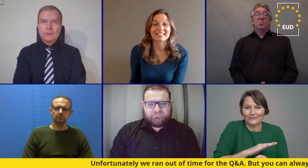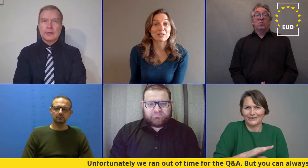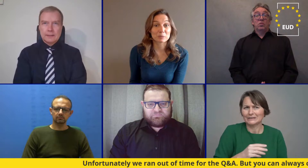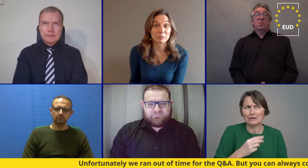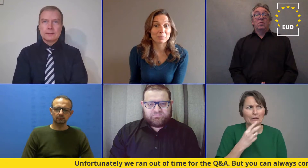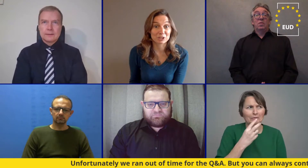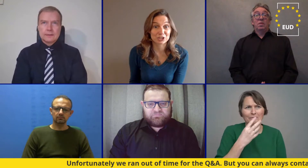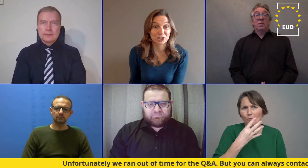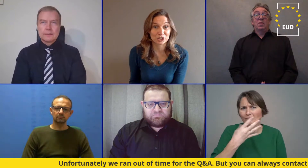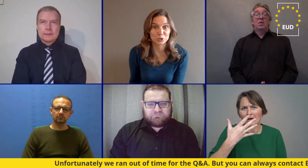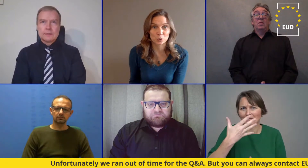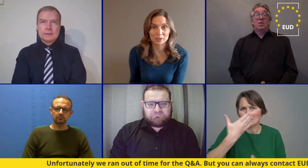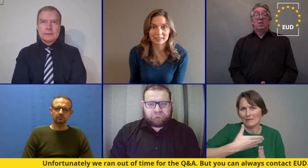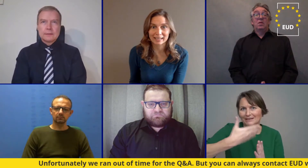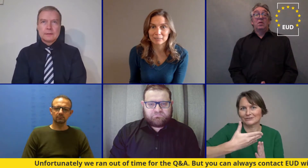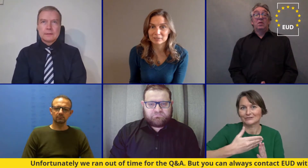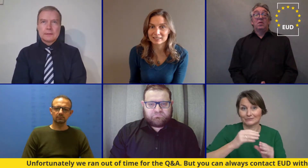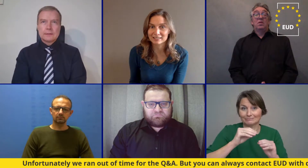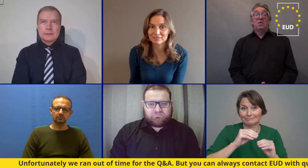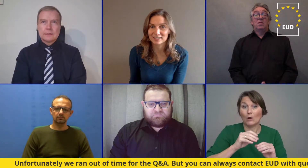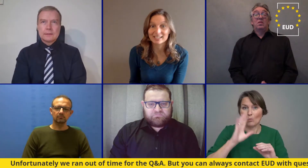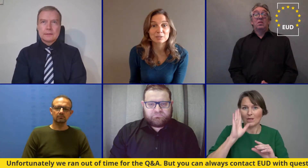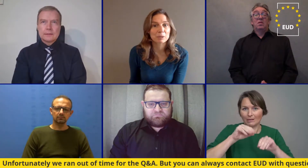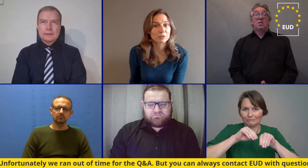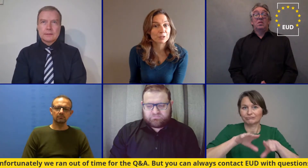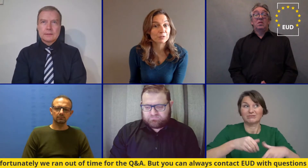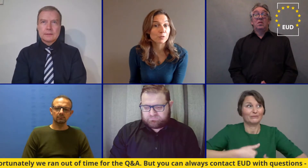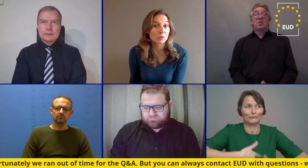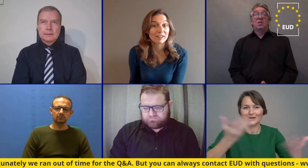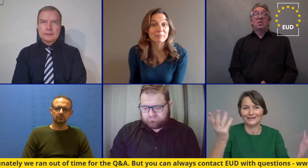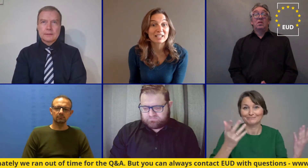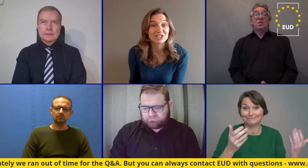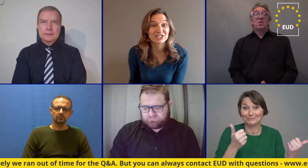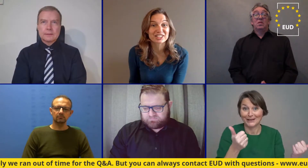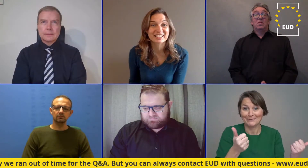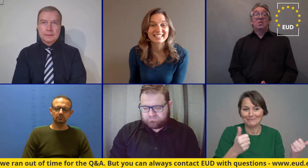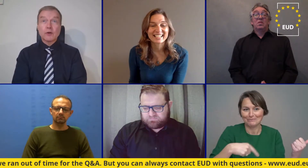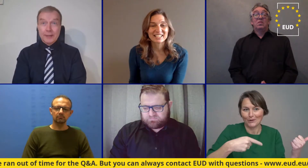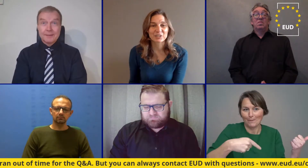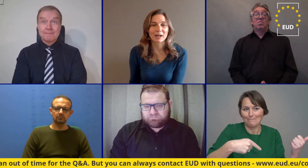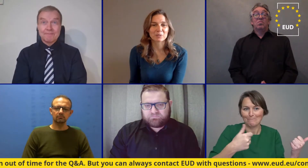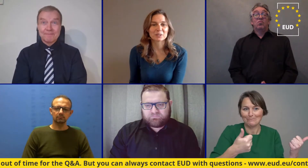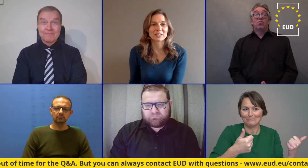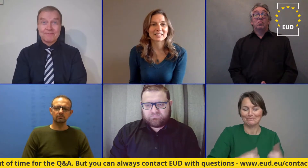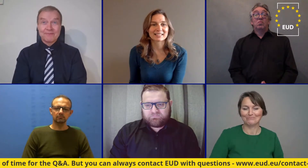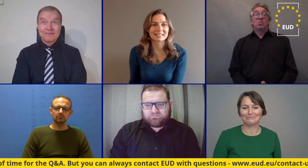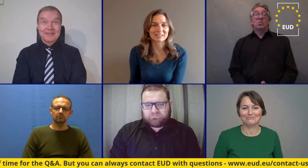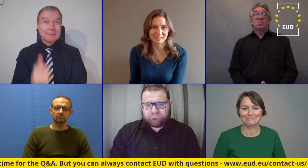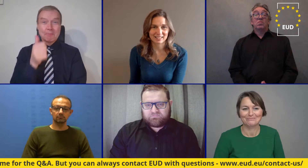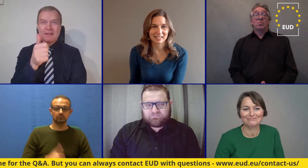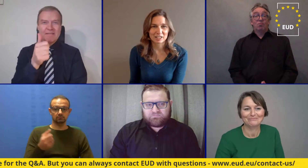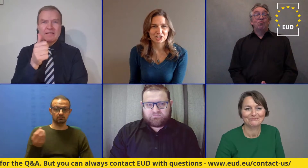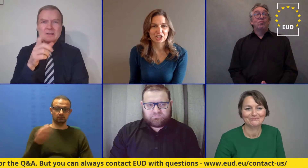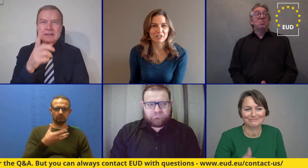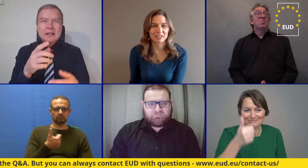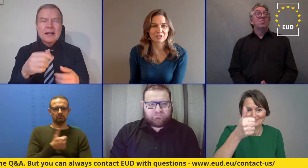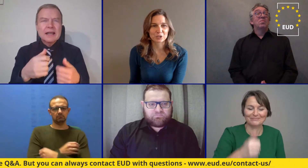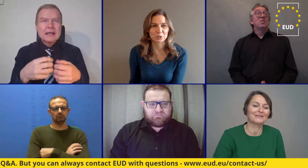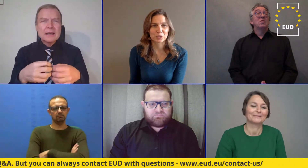that will be published shortly, I believe. And it's about 4 or 5 pages. So I will share that resource with